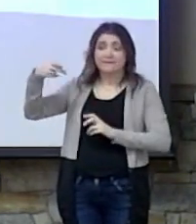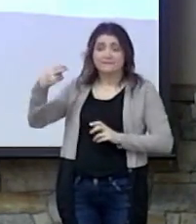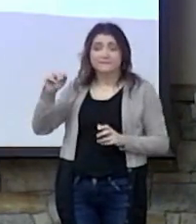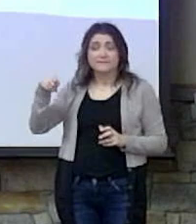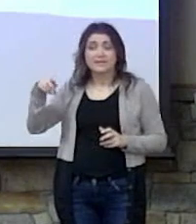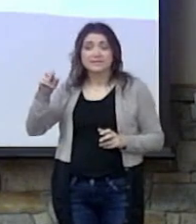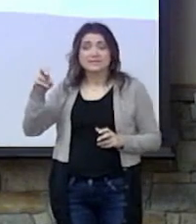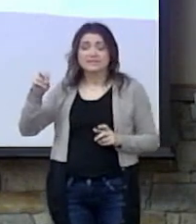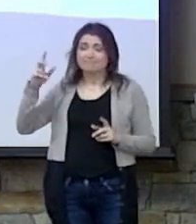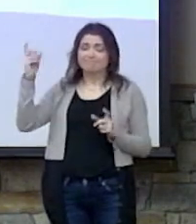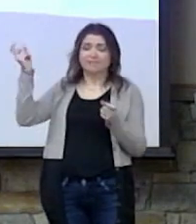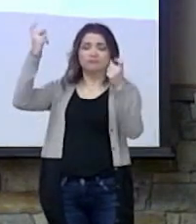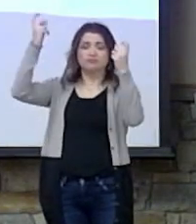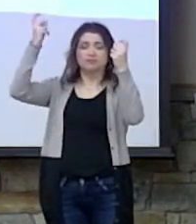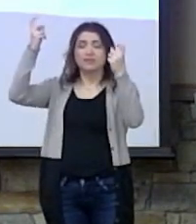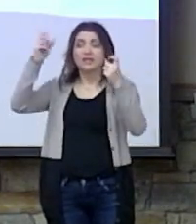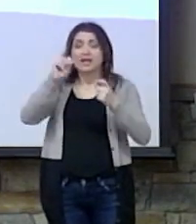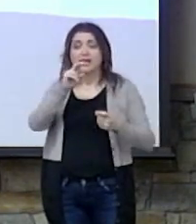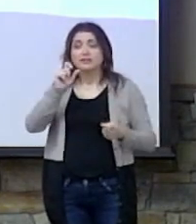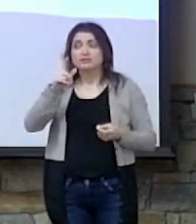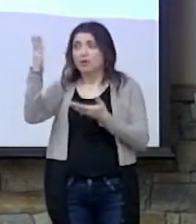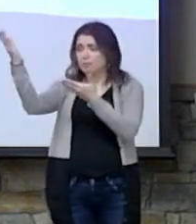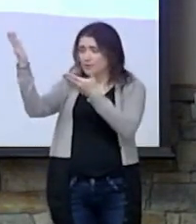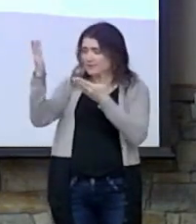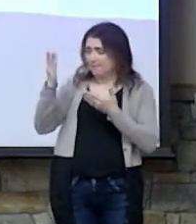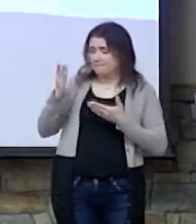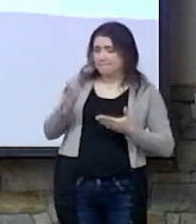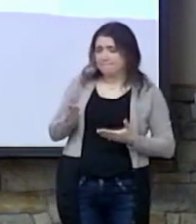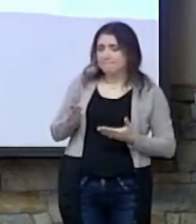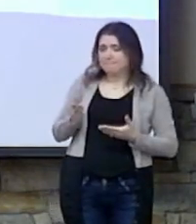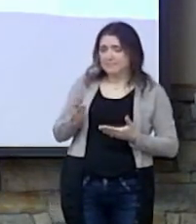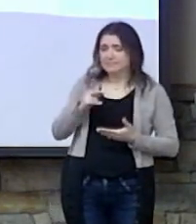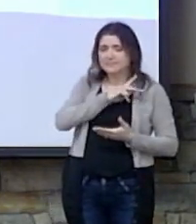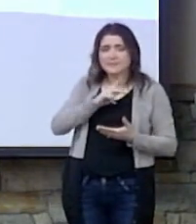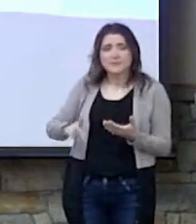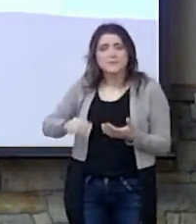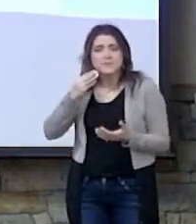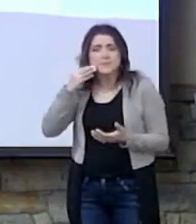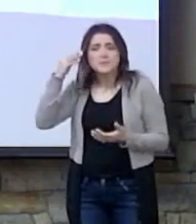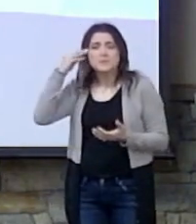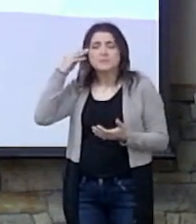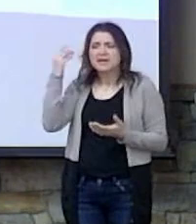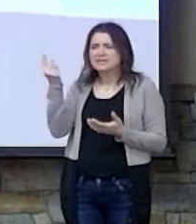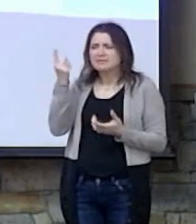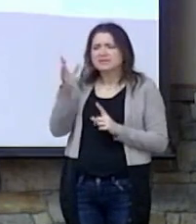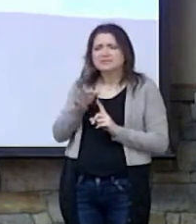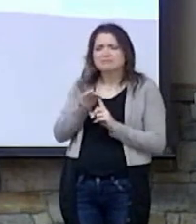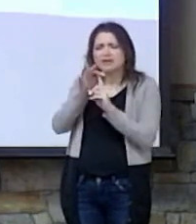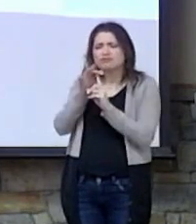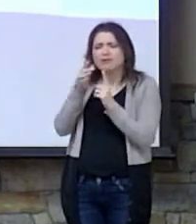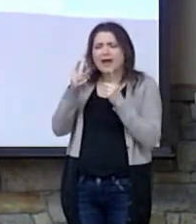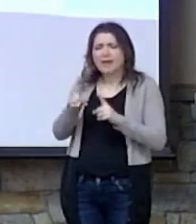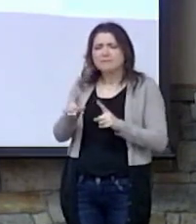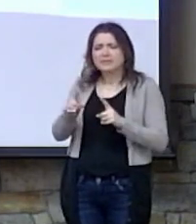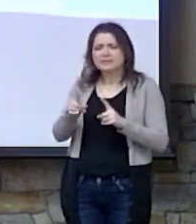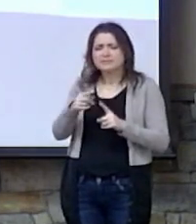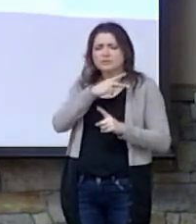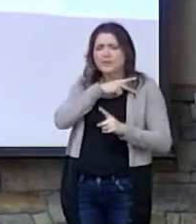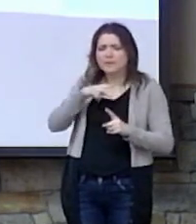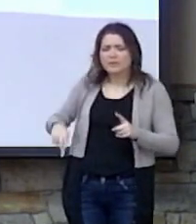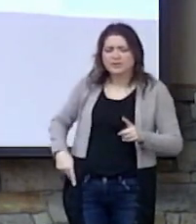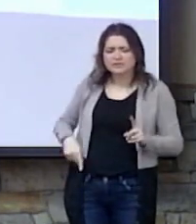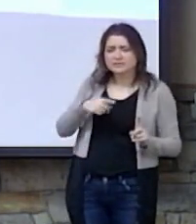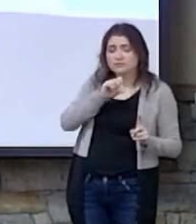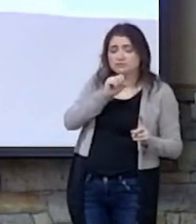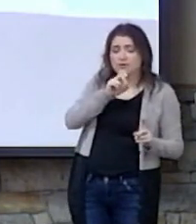own house, and something special happens between Jonathan, Saul's son, and David. There was